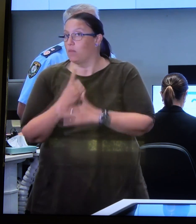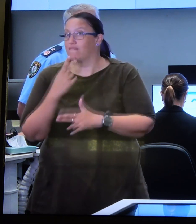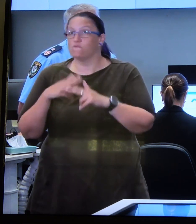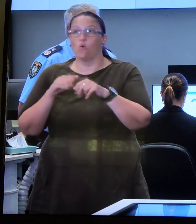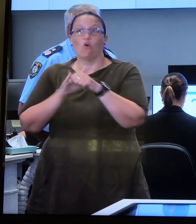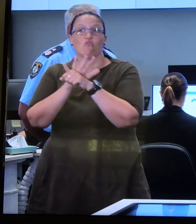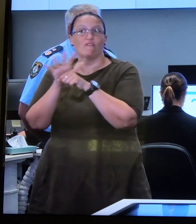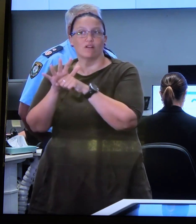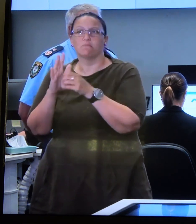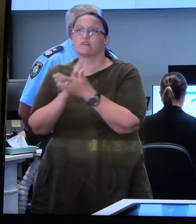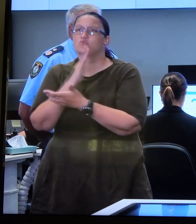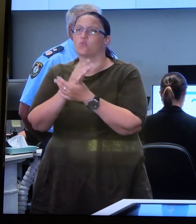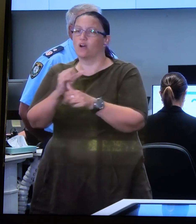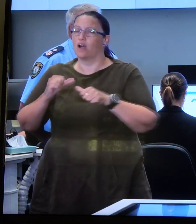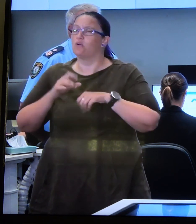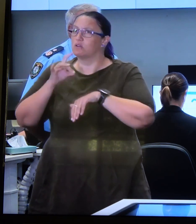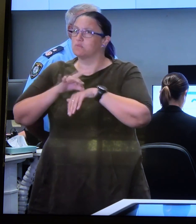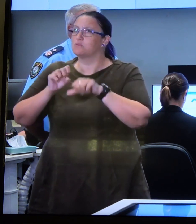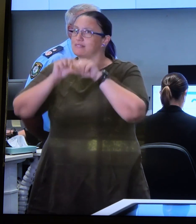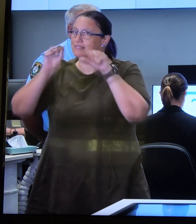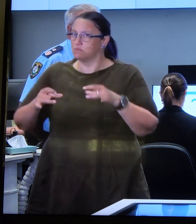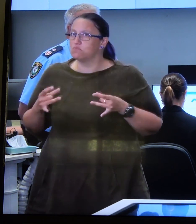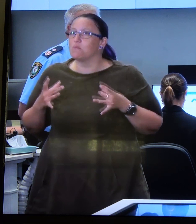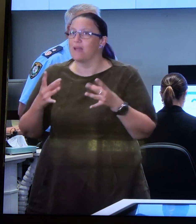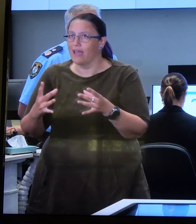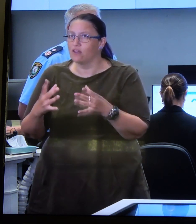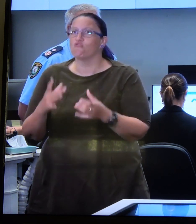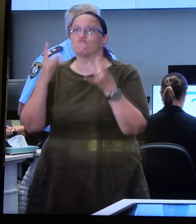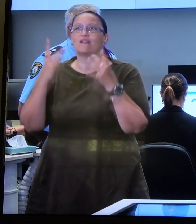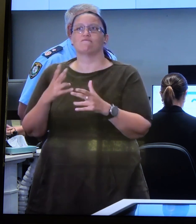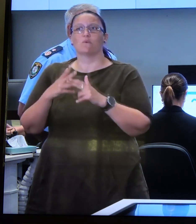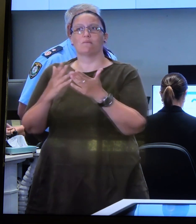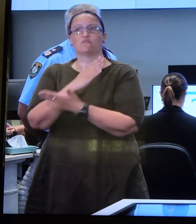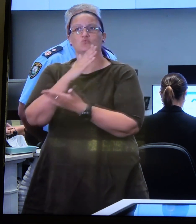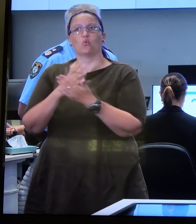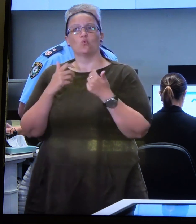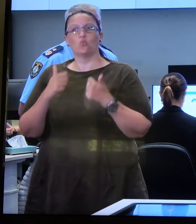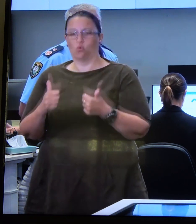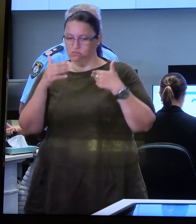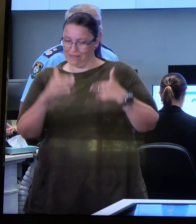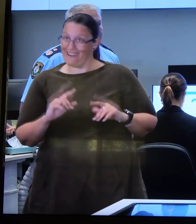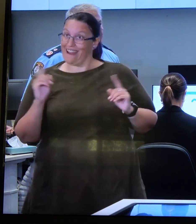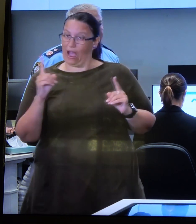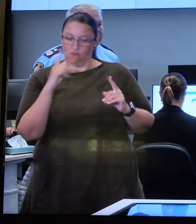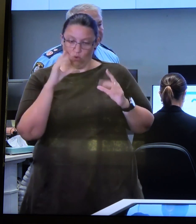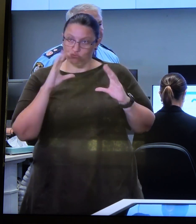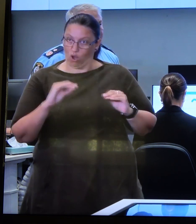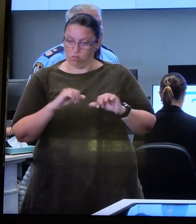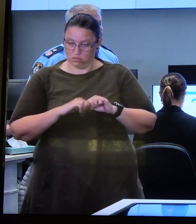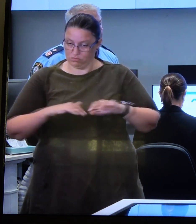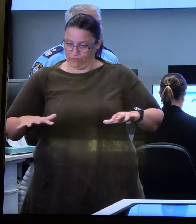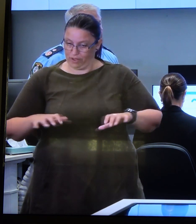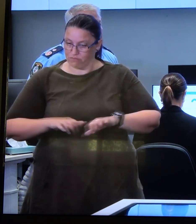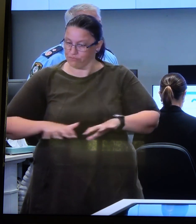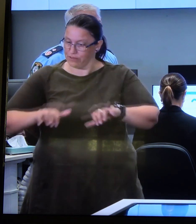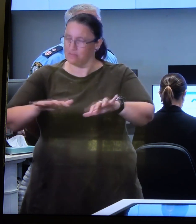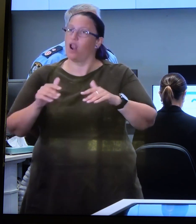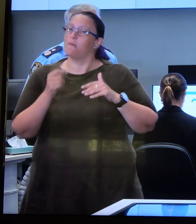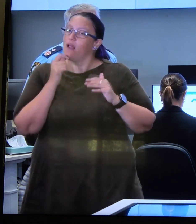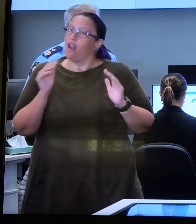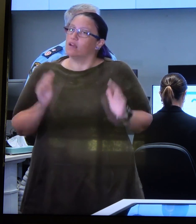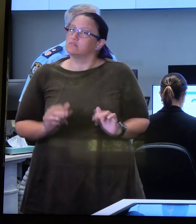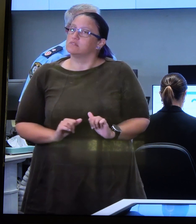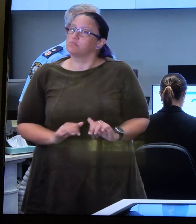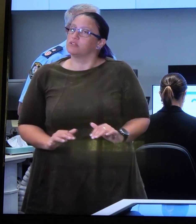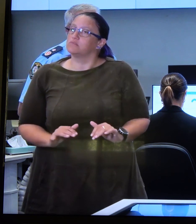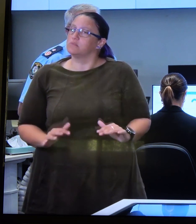that our actual hospital system is prepared. So whilst we are still in the phase of preventing the spread in the community, of ensuring that we keep